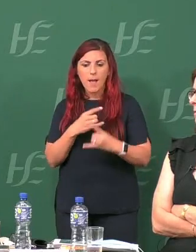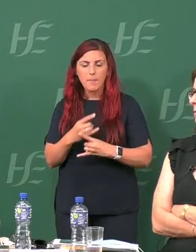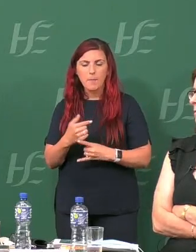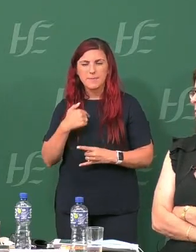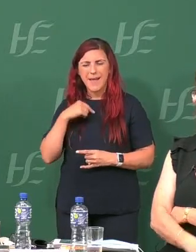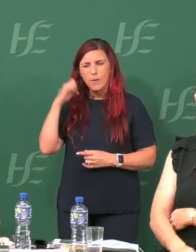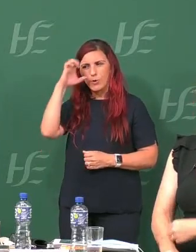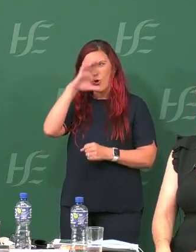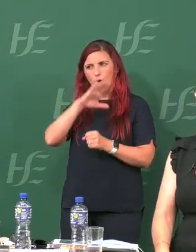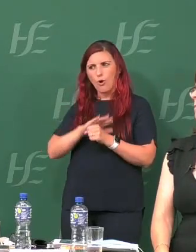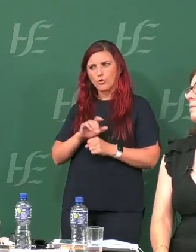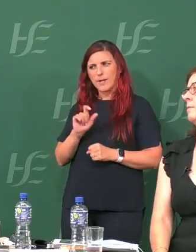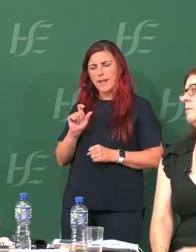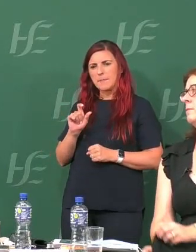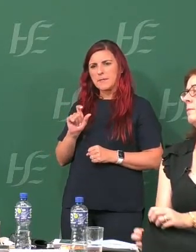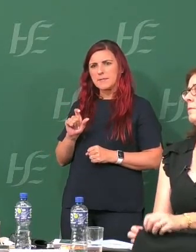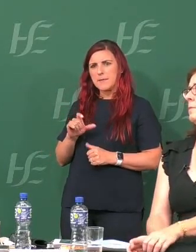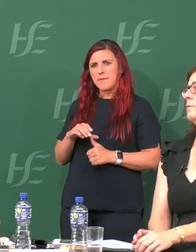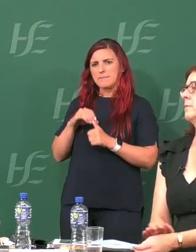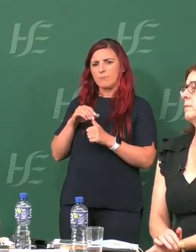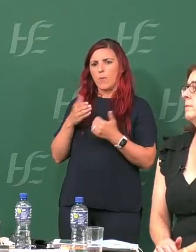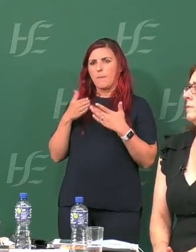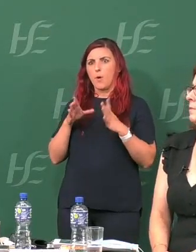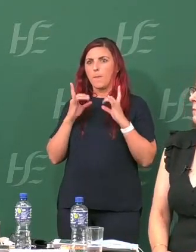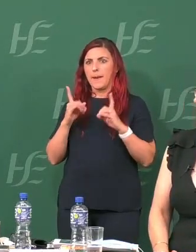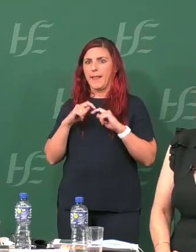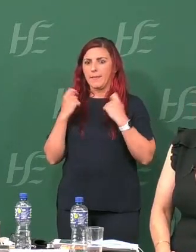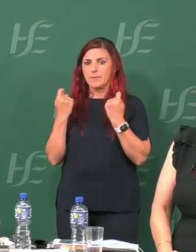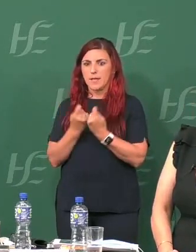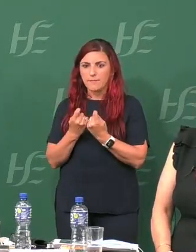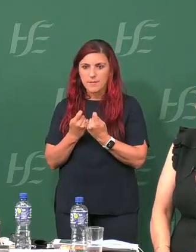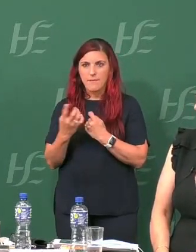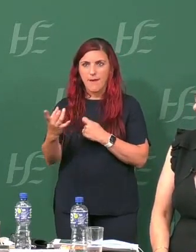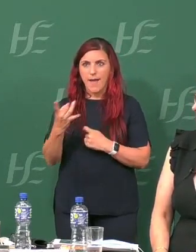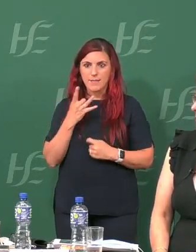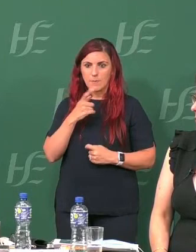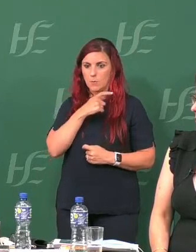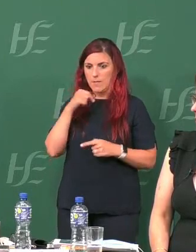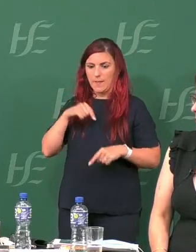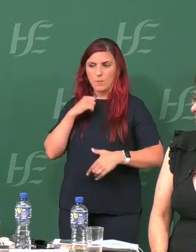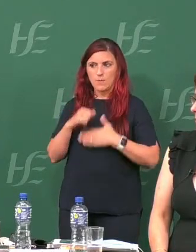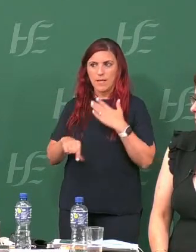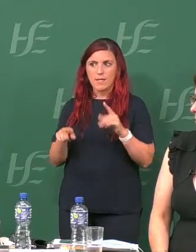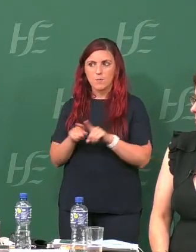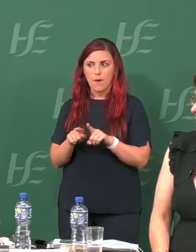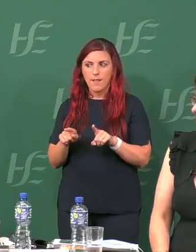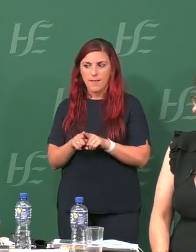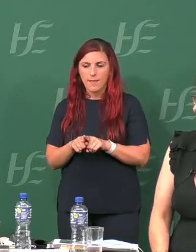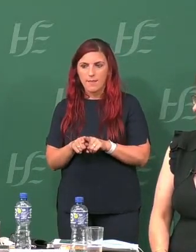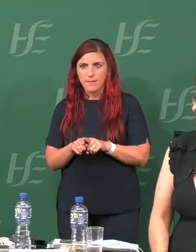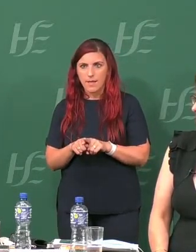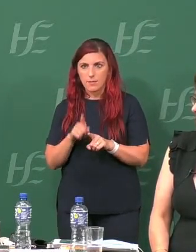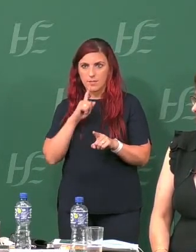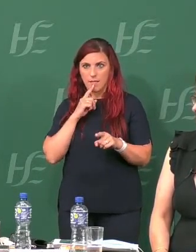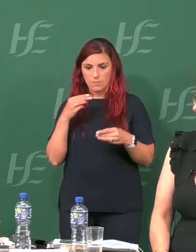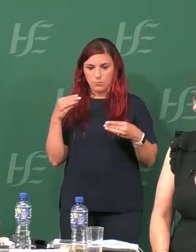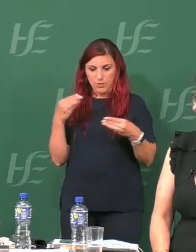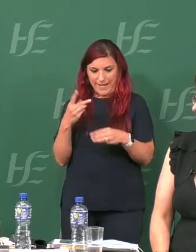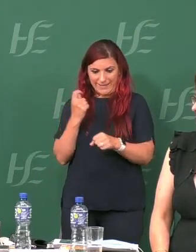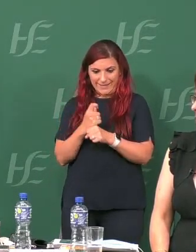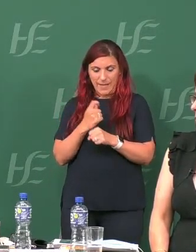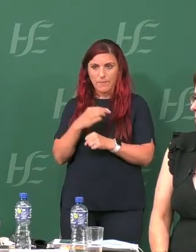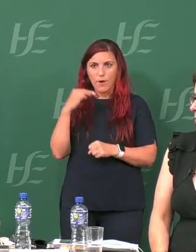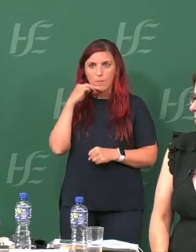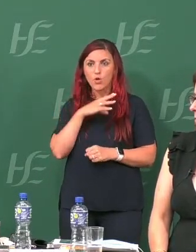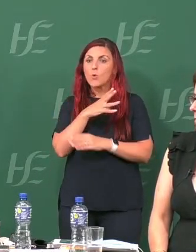to people, particularly as I made a point today, the public health teams have asked me to make that point today, particularly in people in that protected period. You're never fully